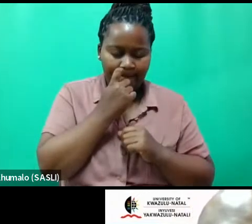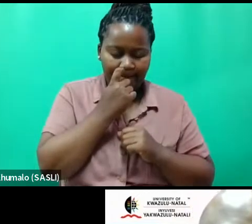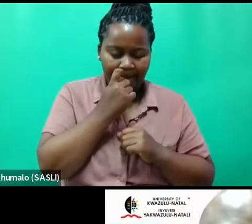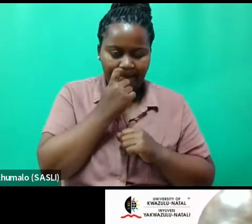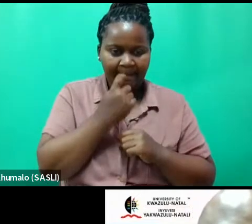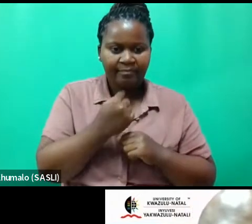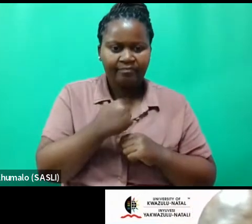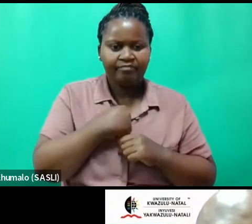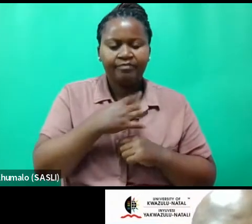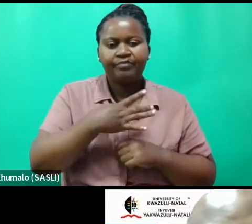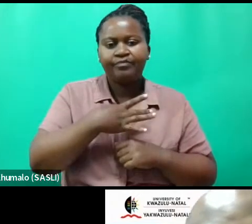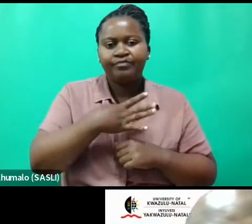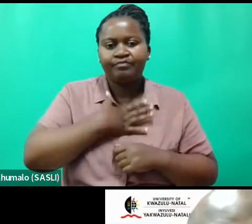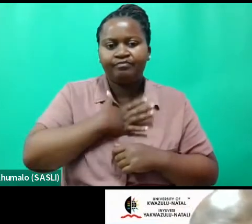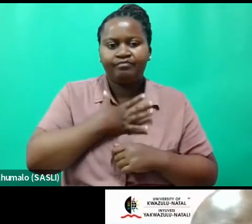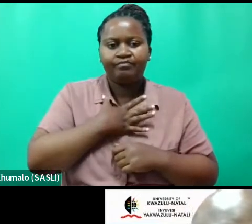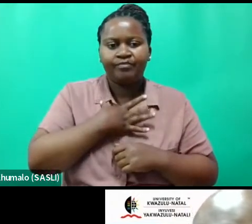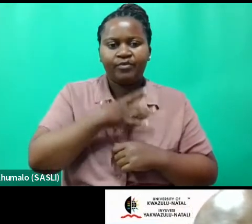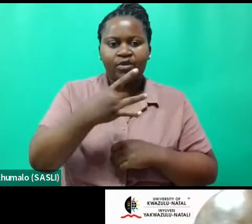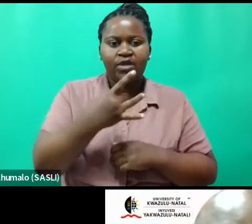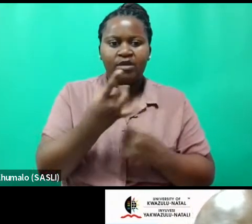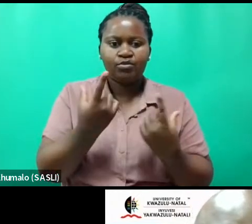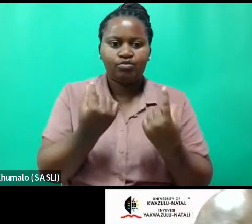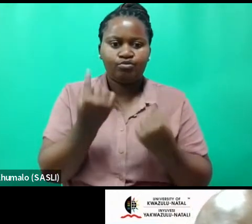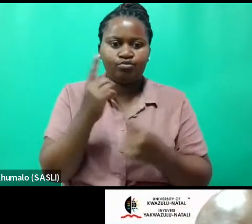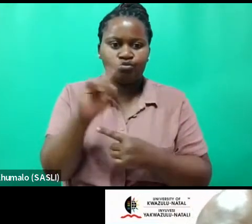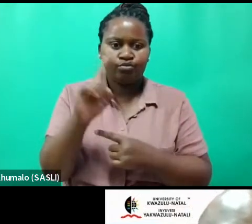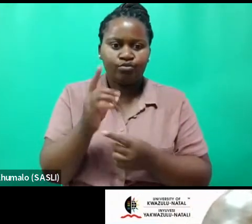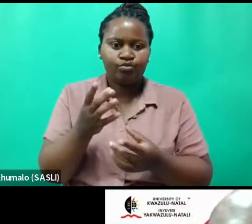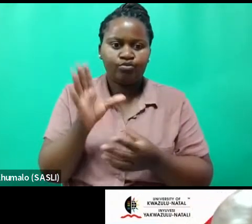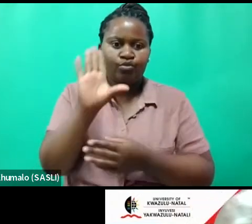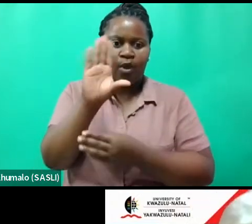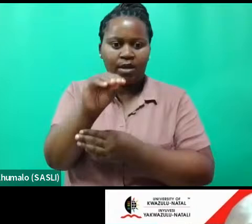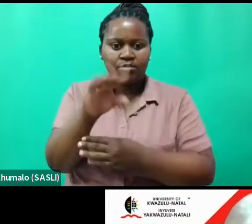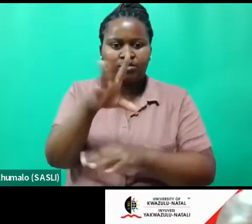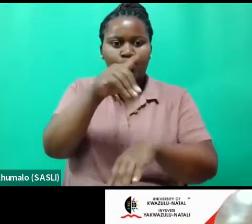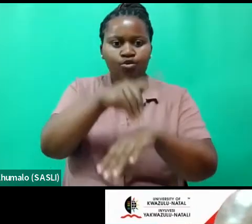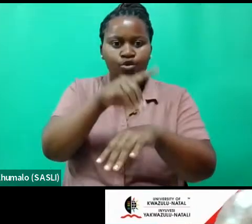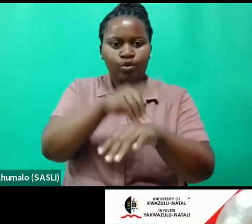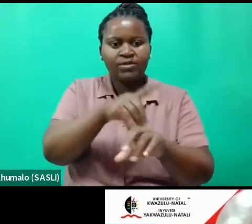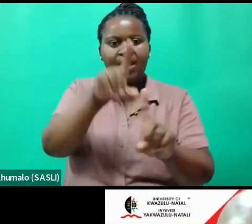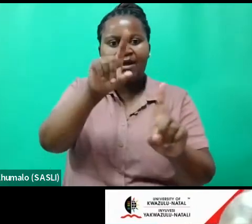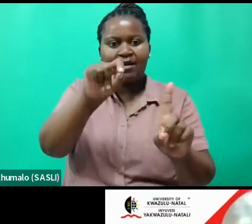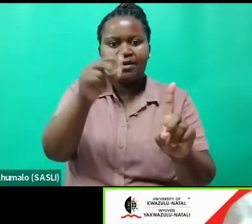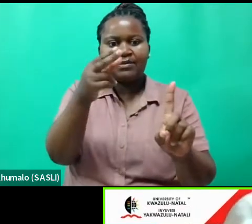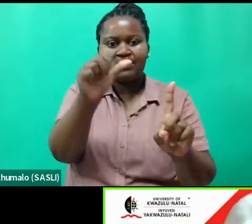to ask Dr. Thabane to continue.